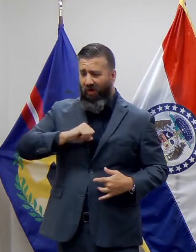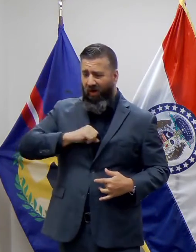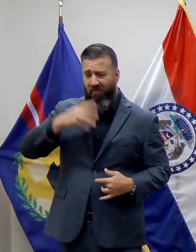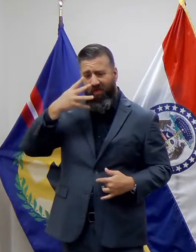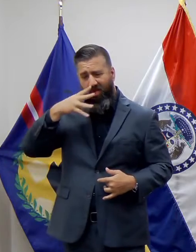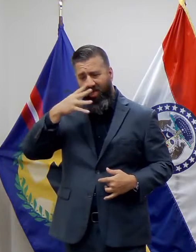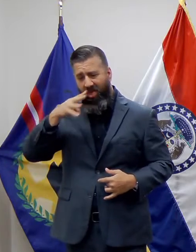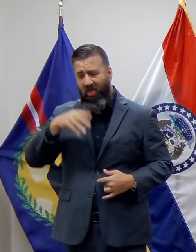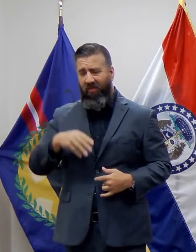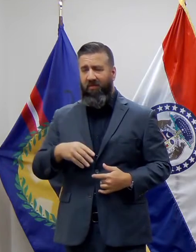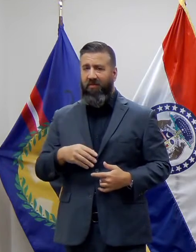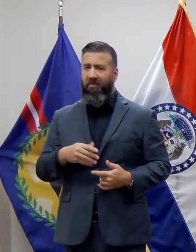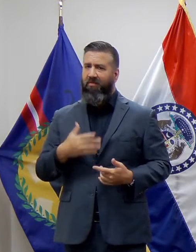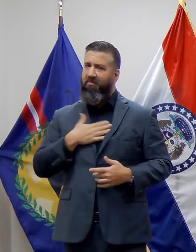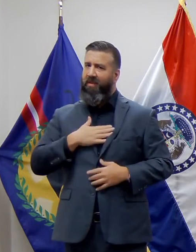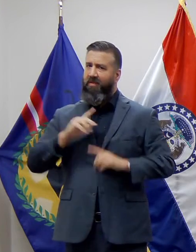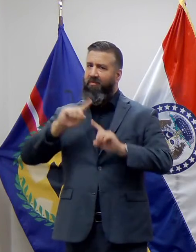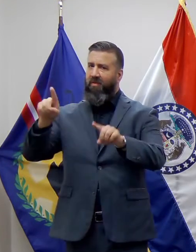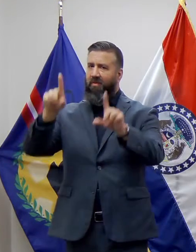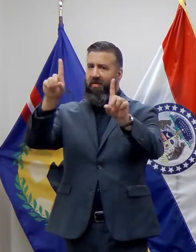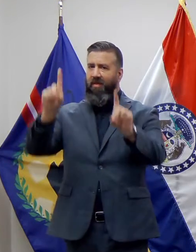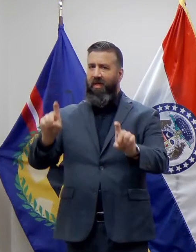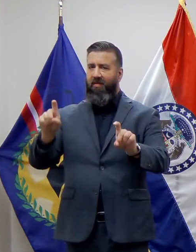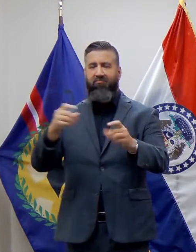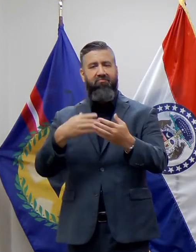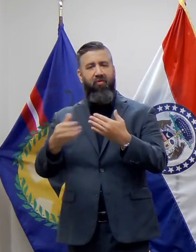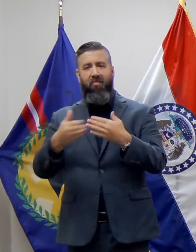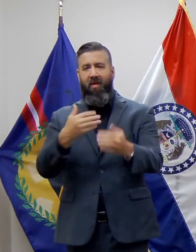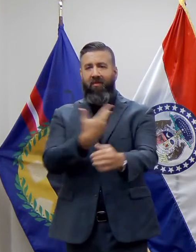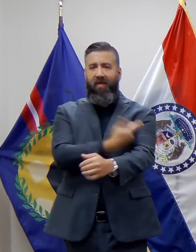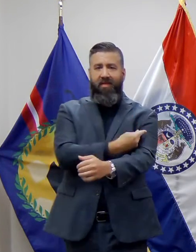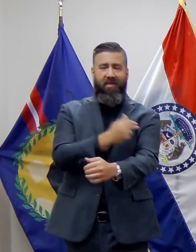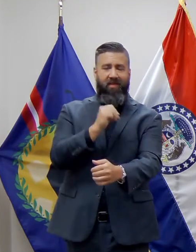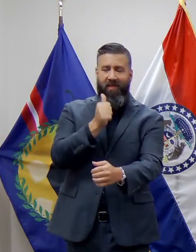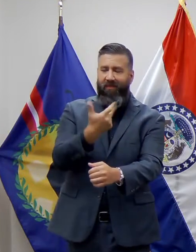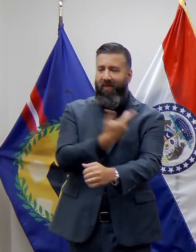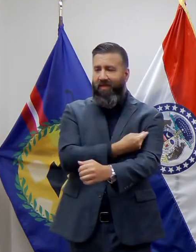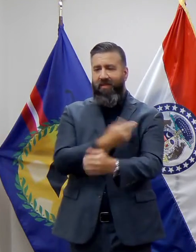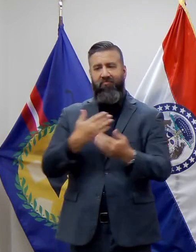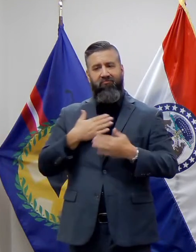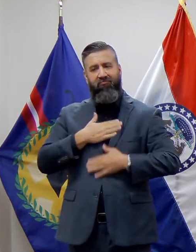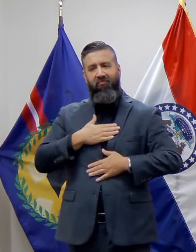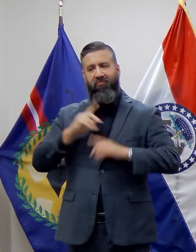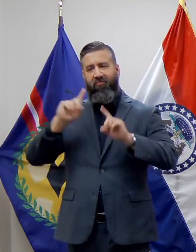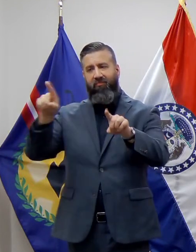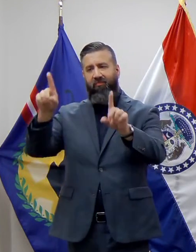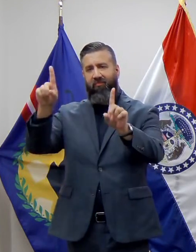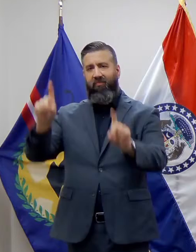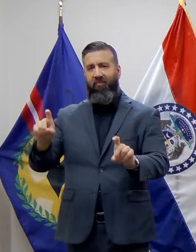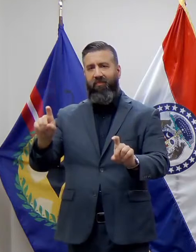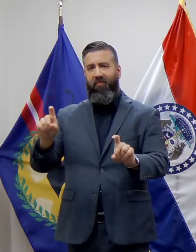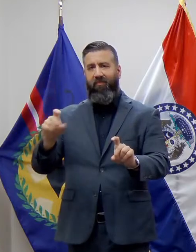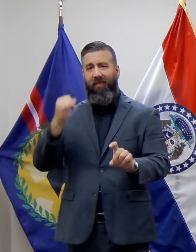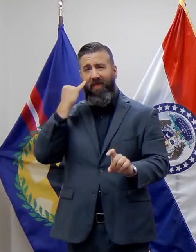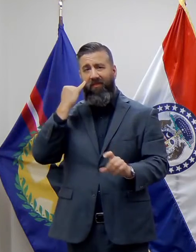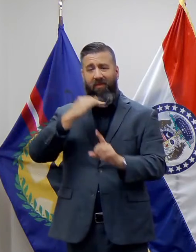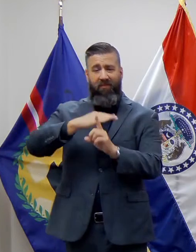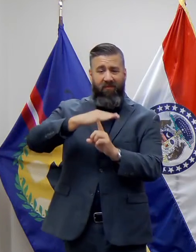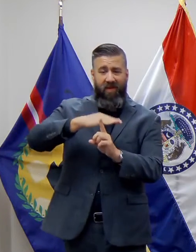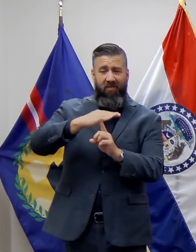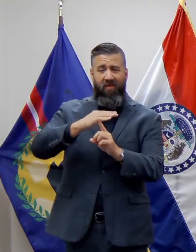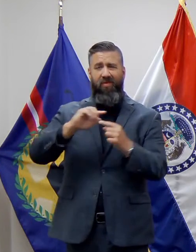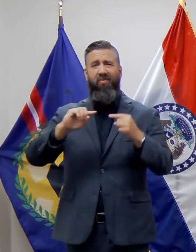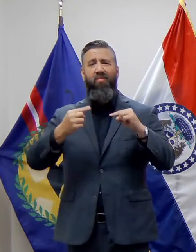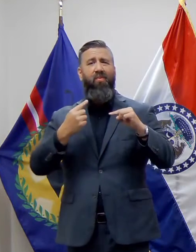been vaccinated. Do not assume that symptoms like fever, cough, runny nose, or sore throat or headache are the